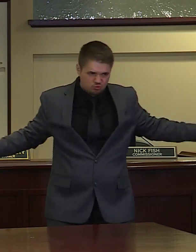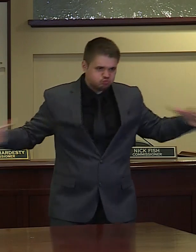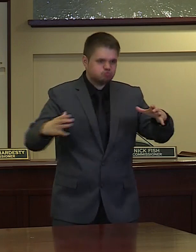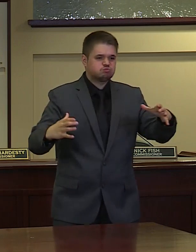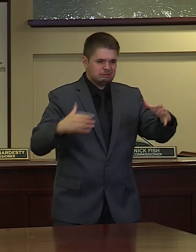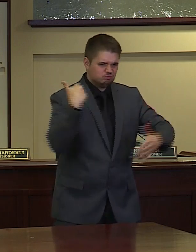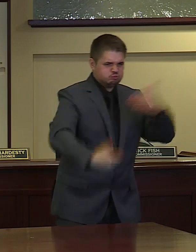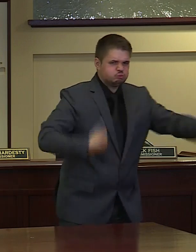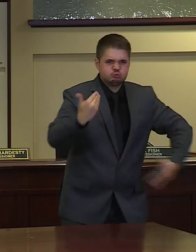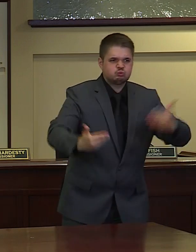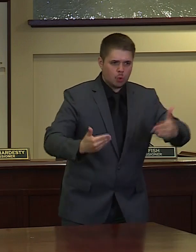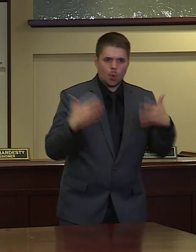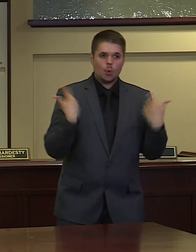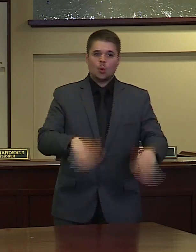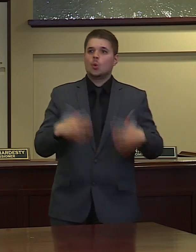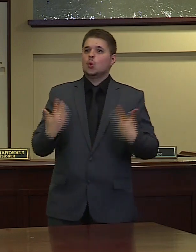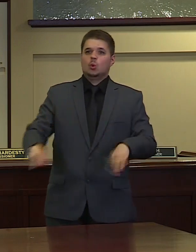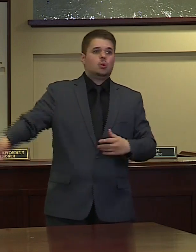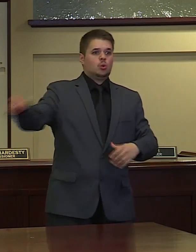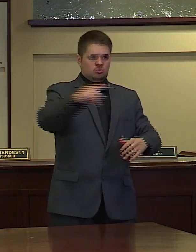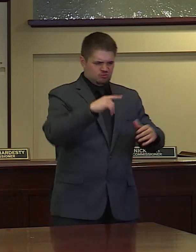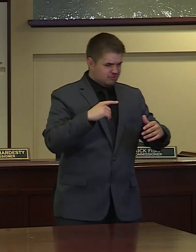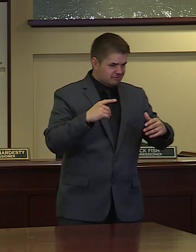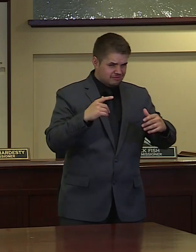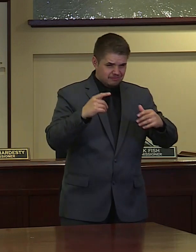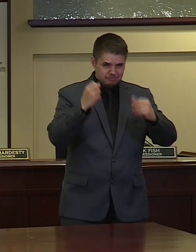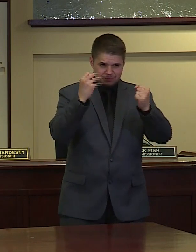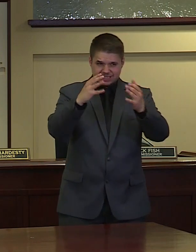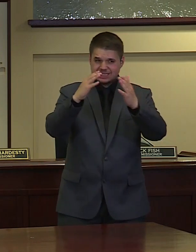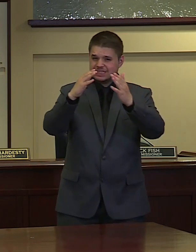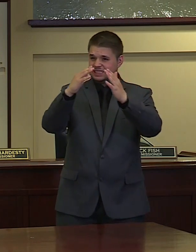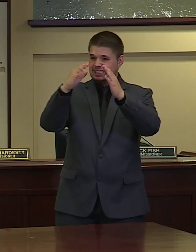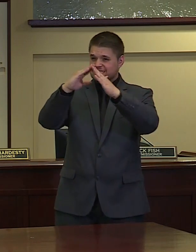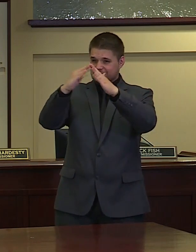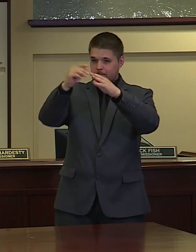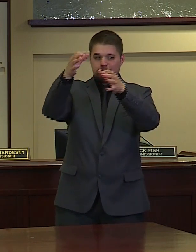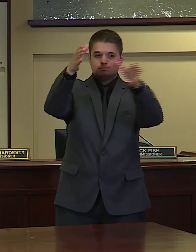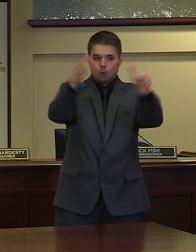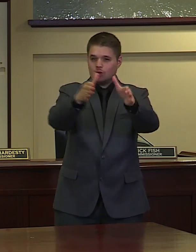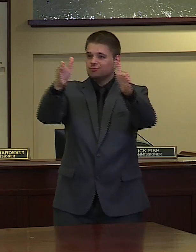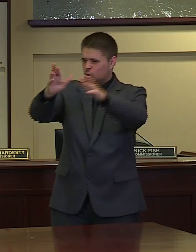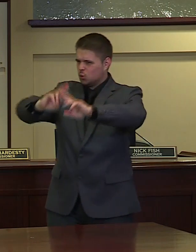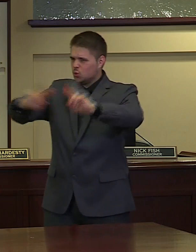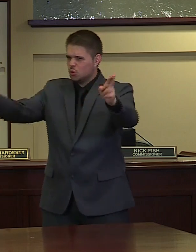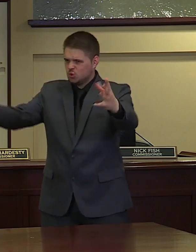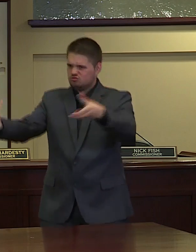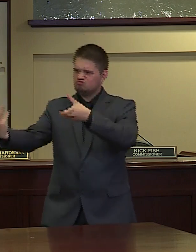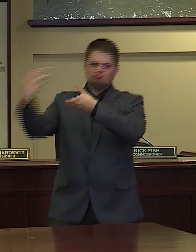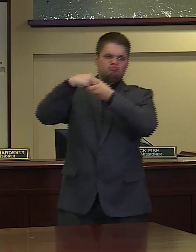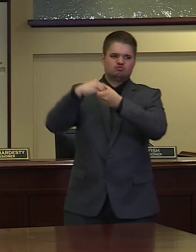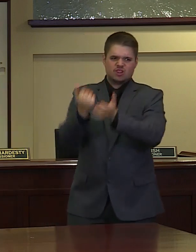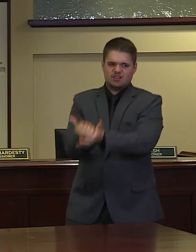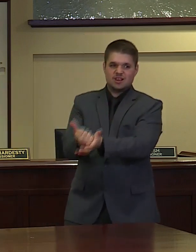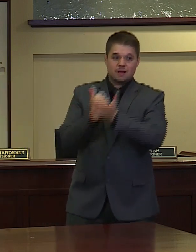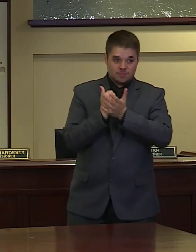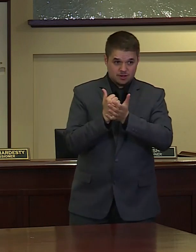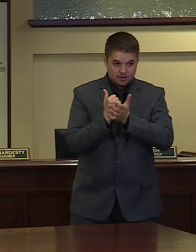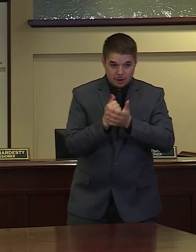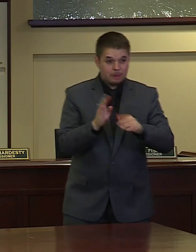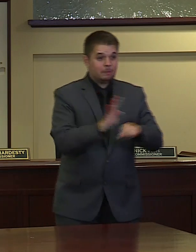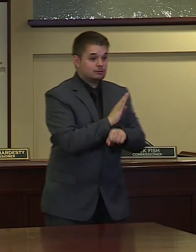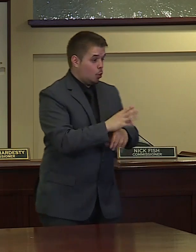work from our partners all over the area getting this stuff done. Business owners, contractors cleaning